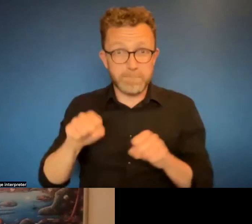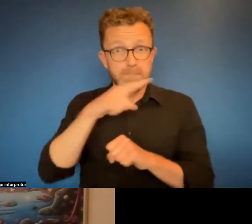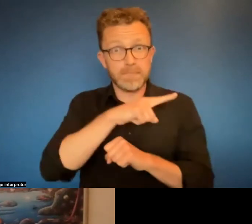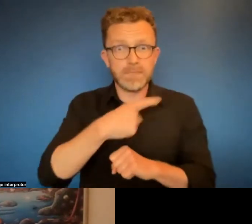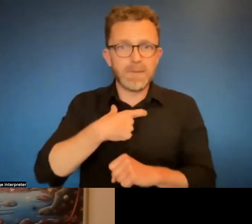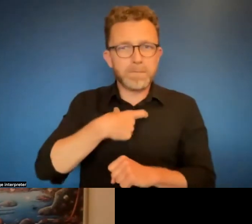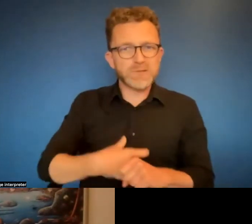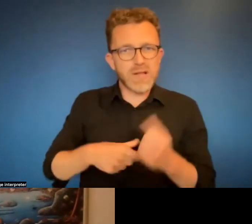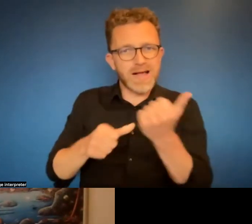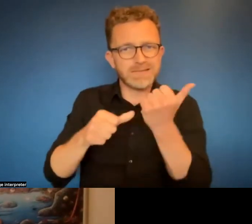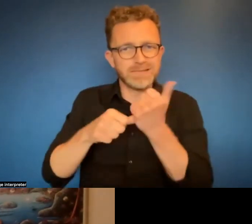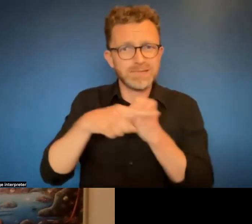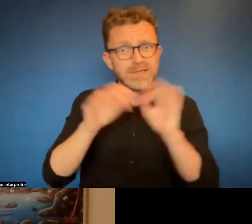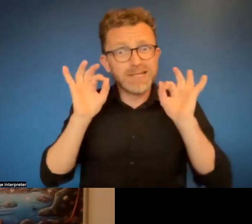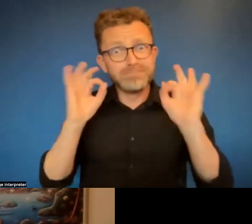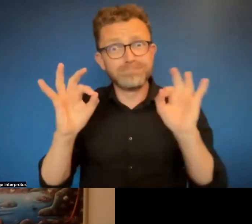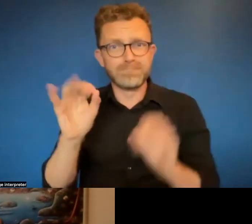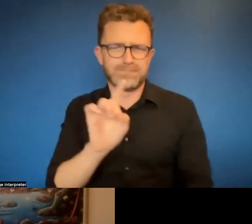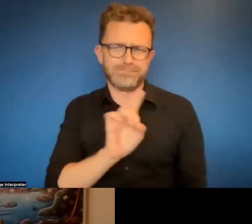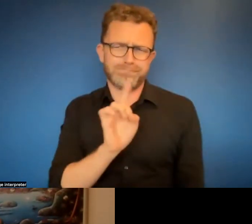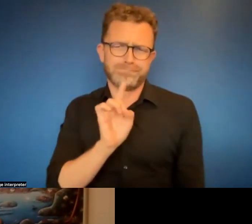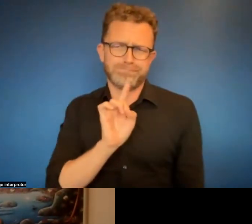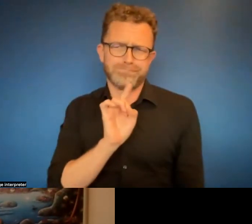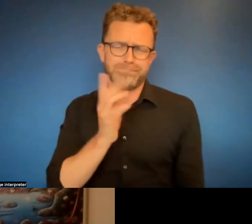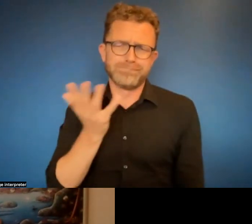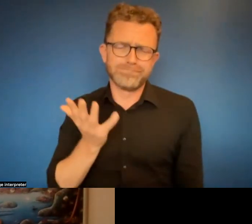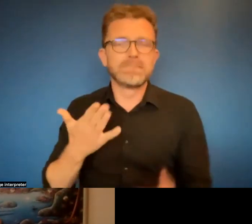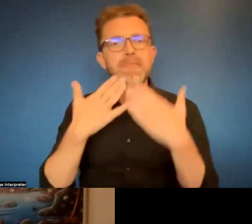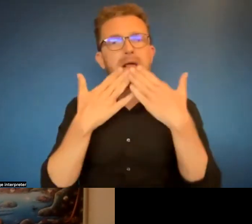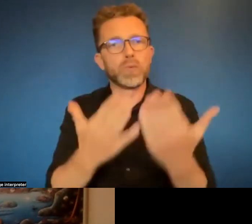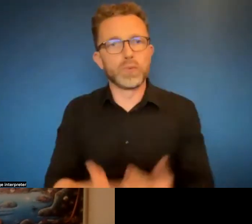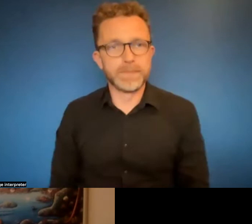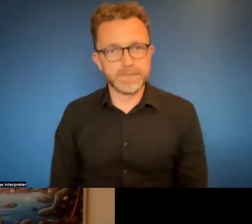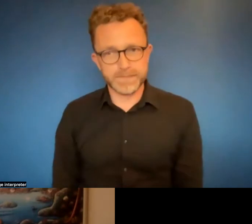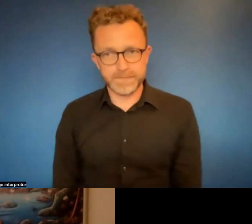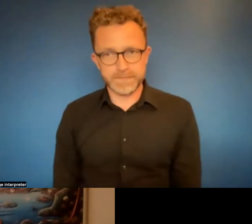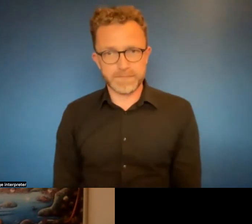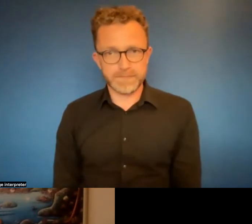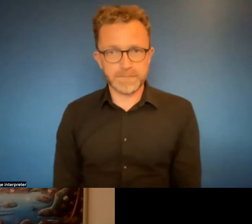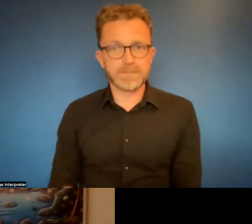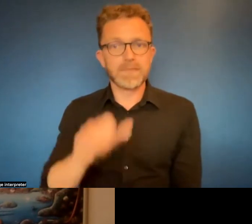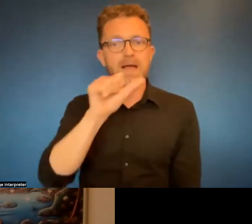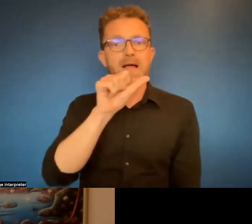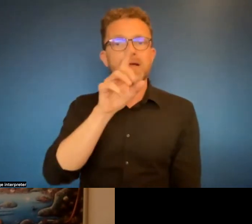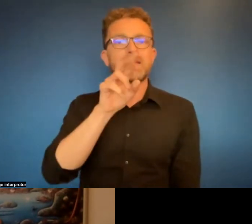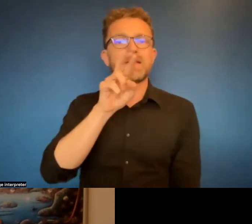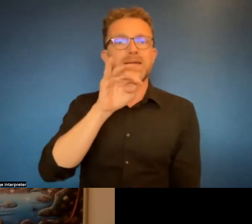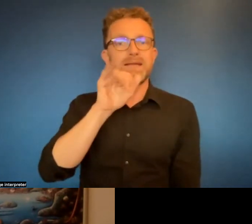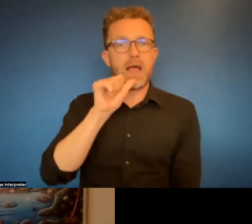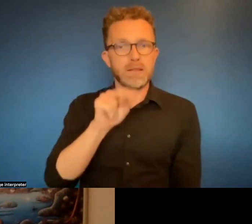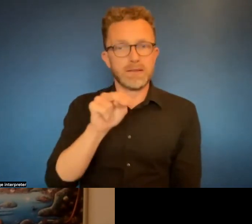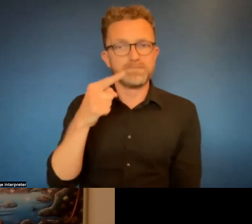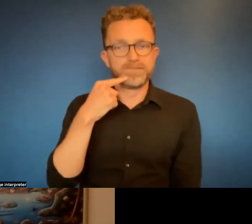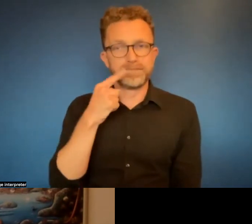Well, I base only on the results of surveys that we conducted, and also I really would like